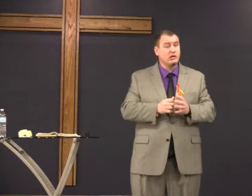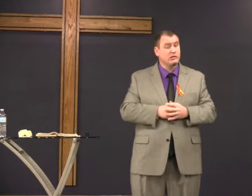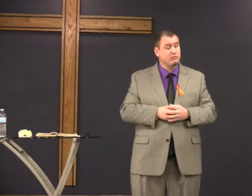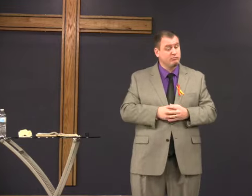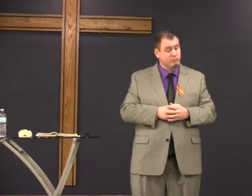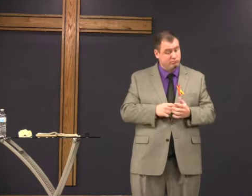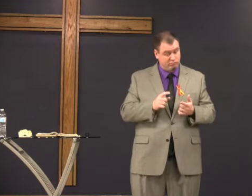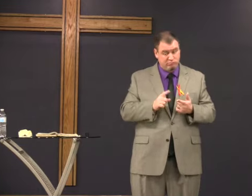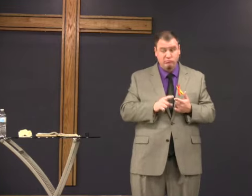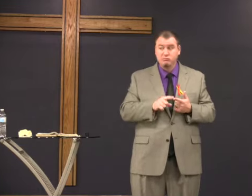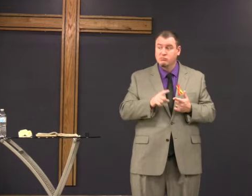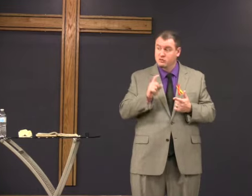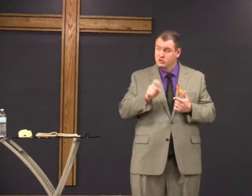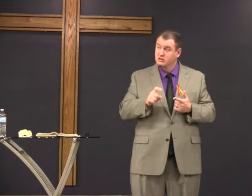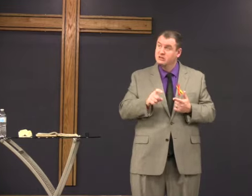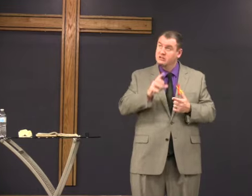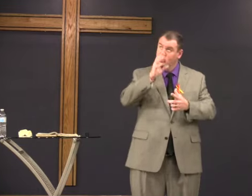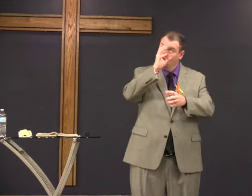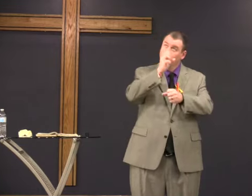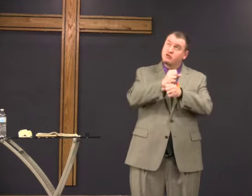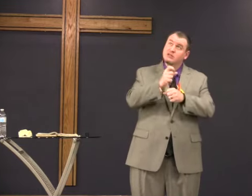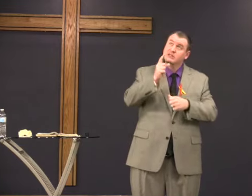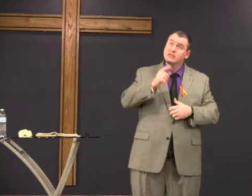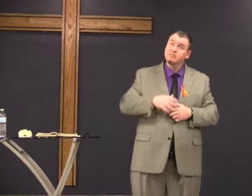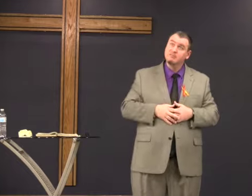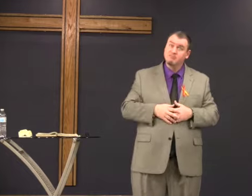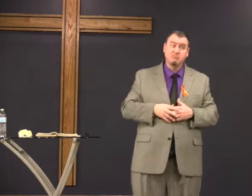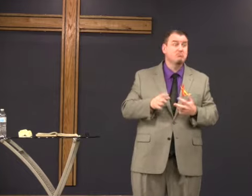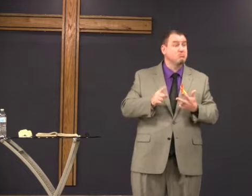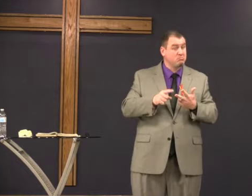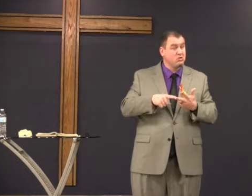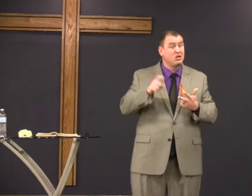Right? Prayer, trust,